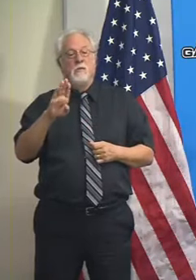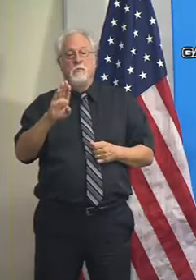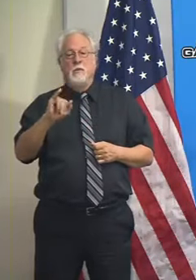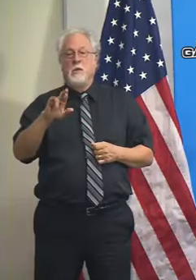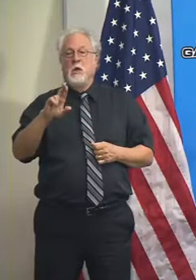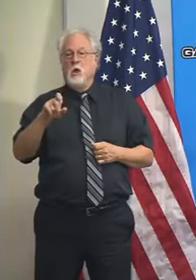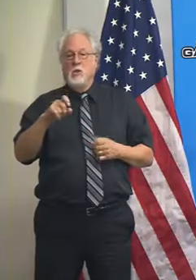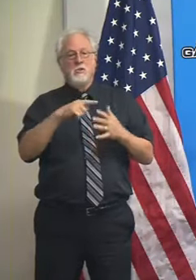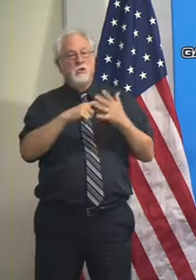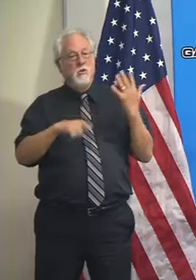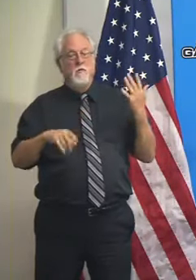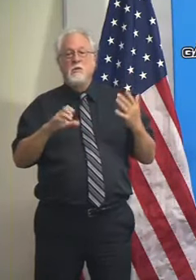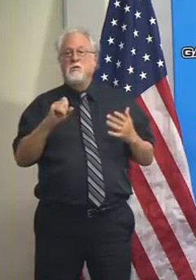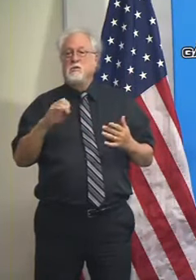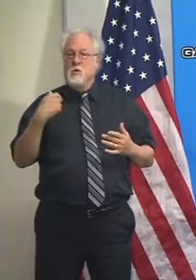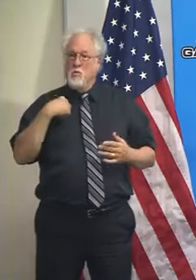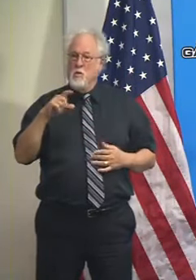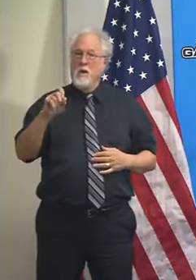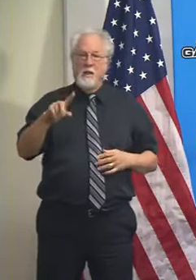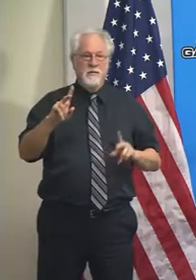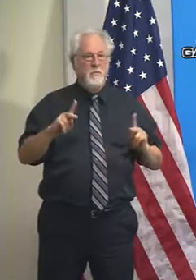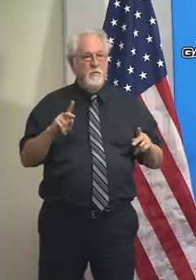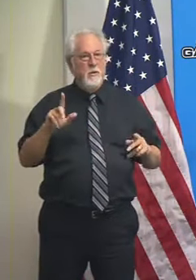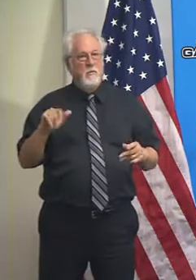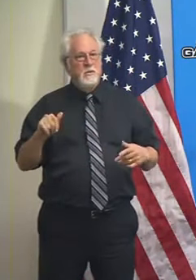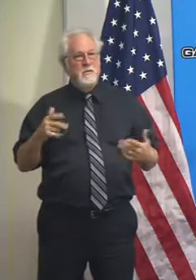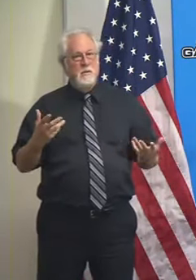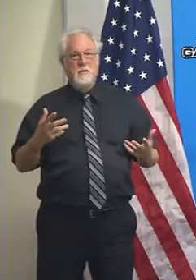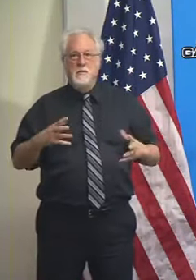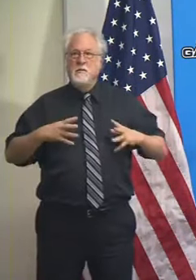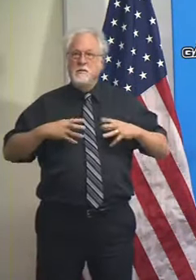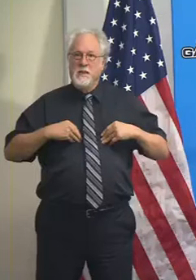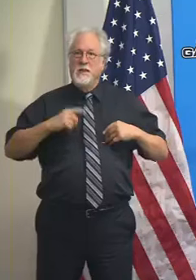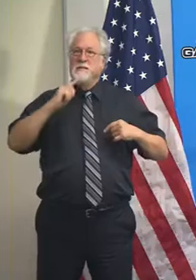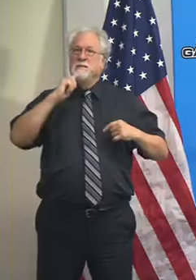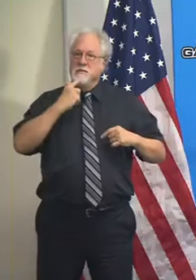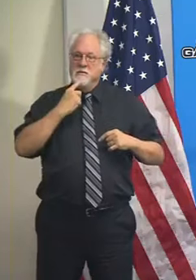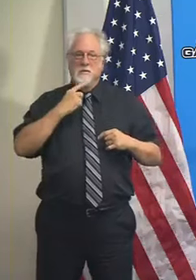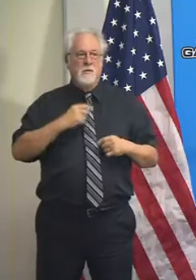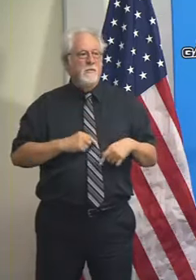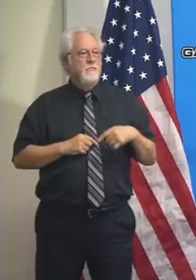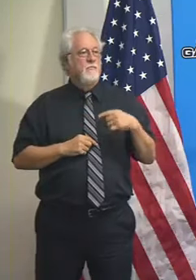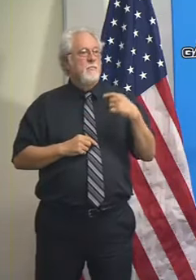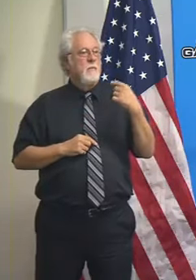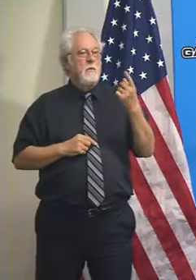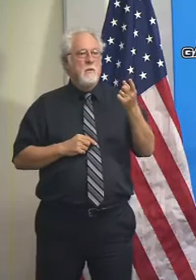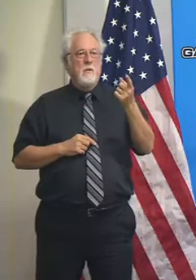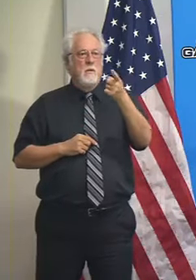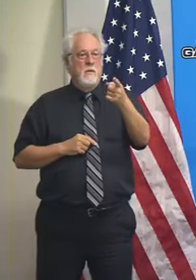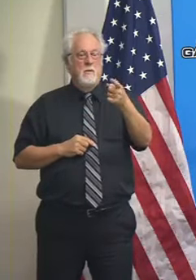forth. So we're asking the people of Louisiana to take this very seriously. Yes,